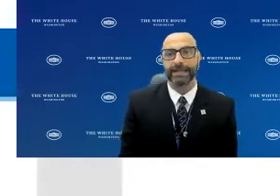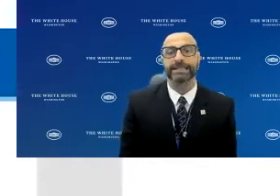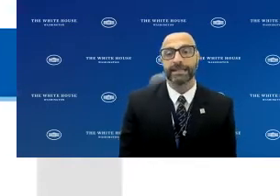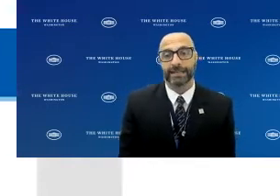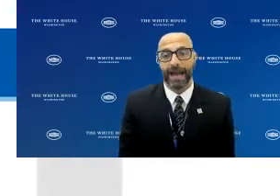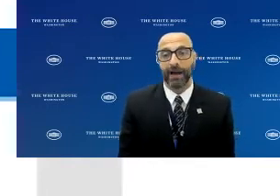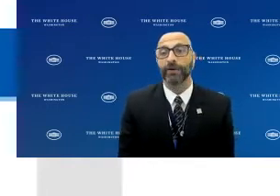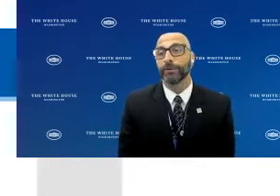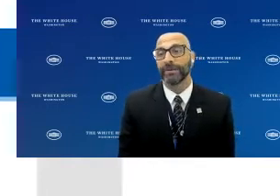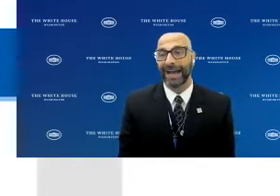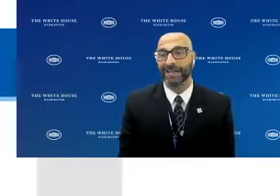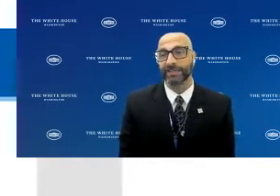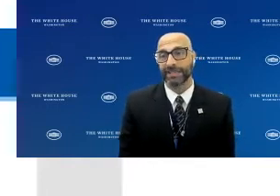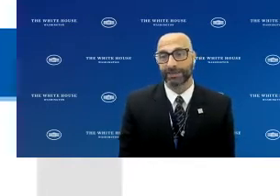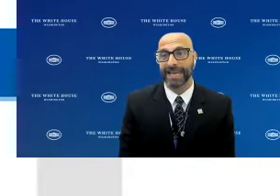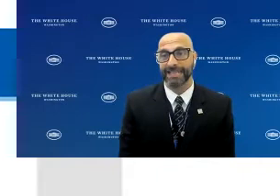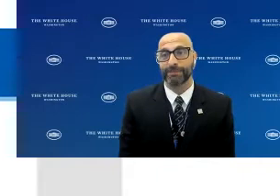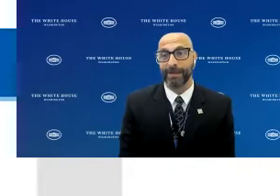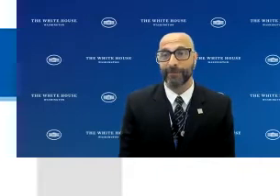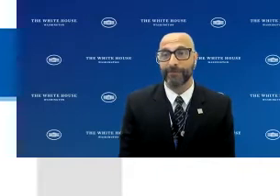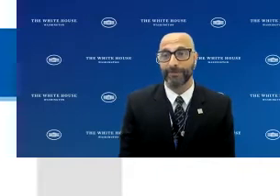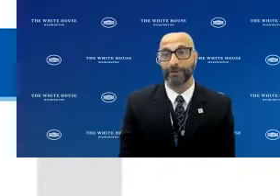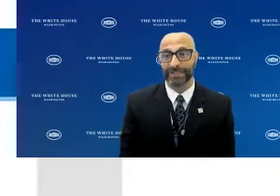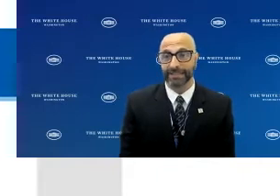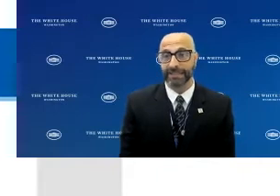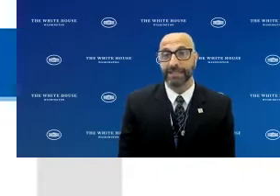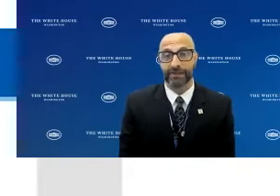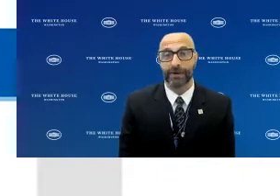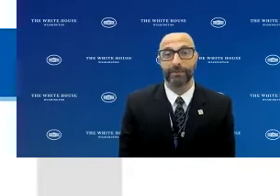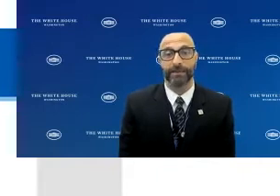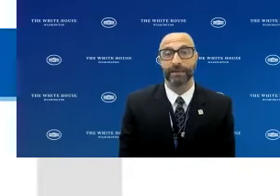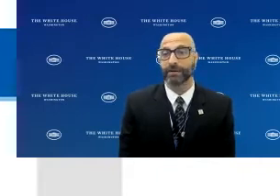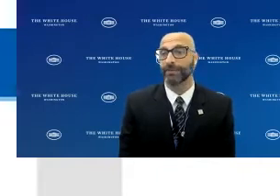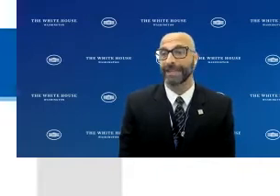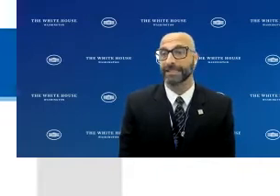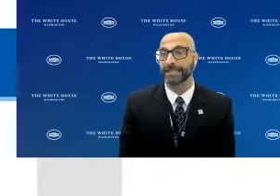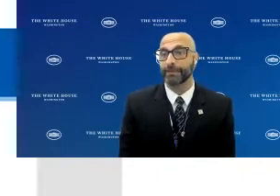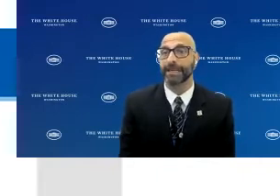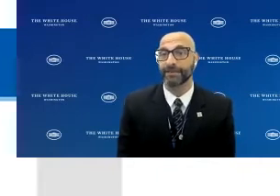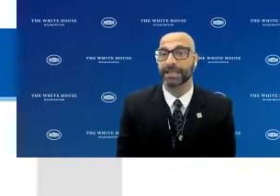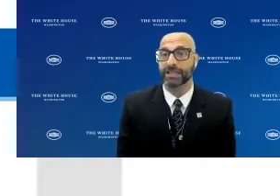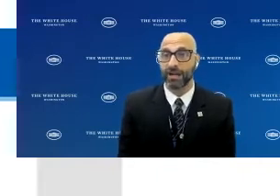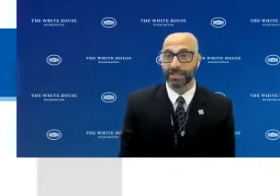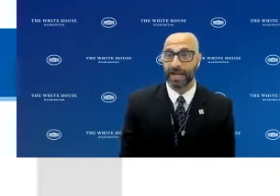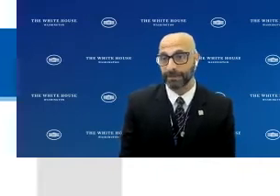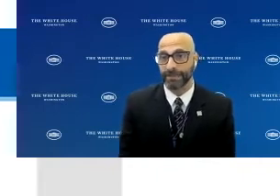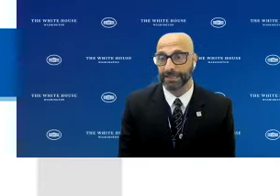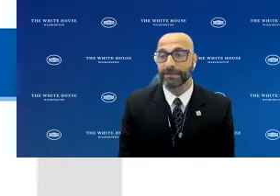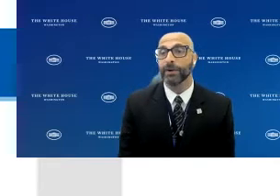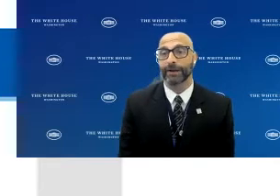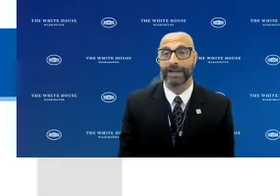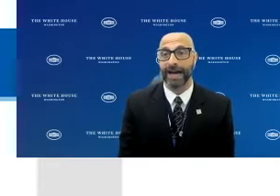mid-August to now, we've actually decreased cases by about 50%. So the curve is something that gives us